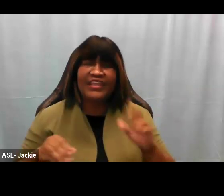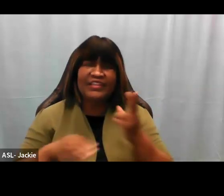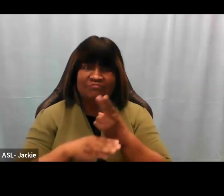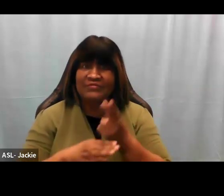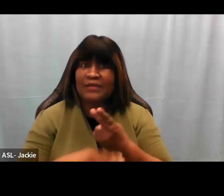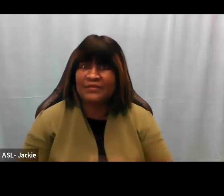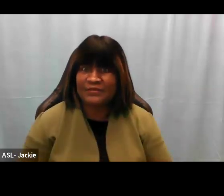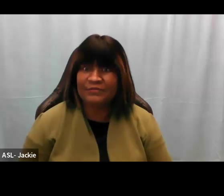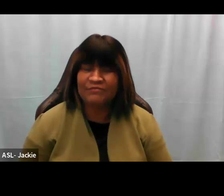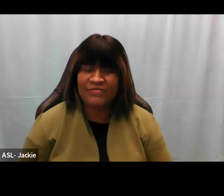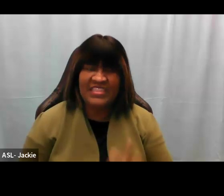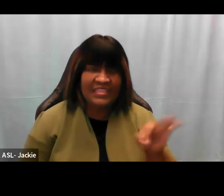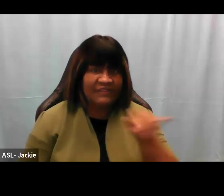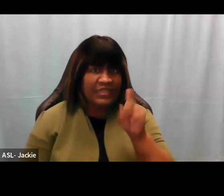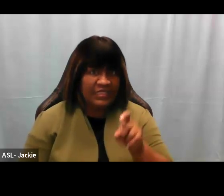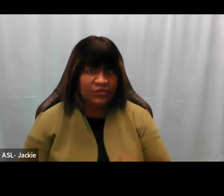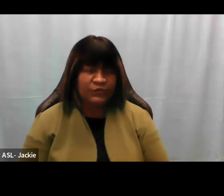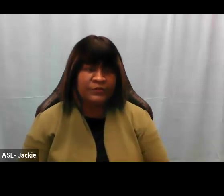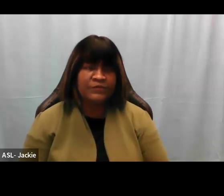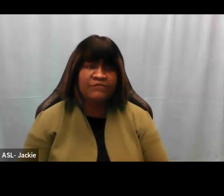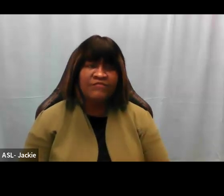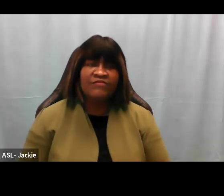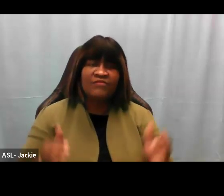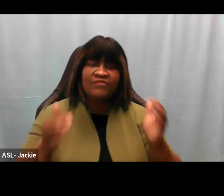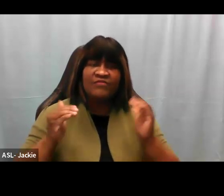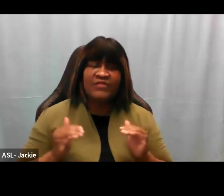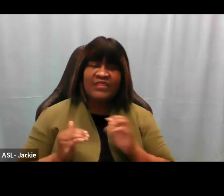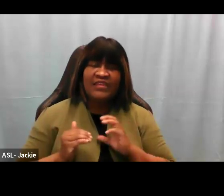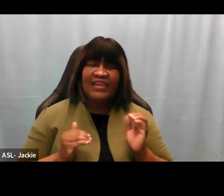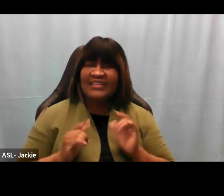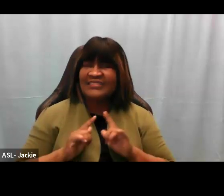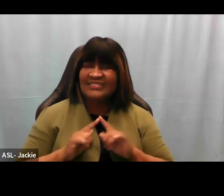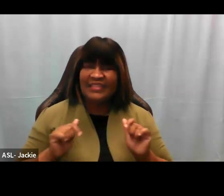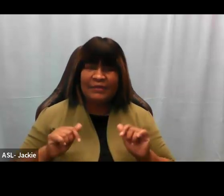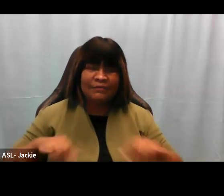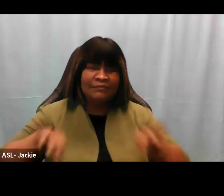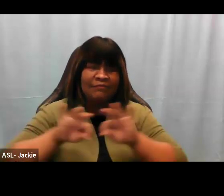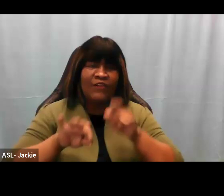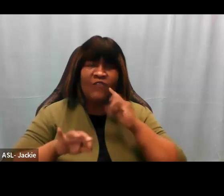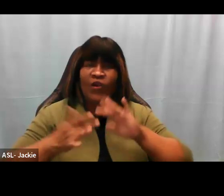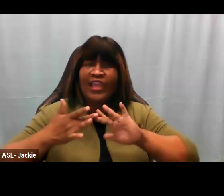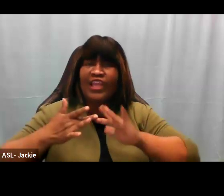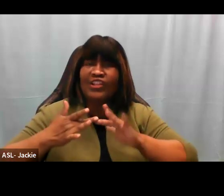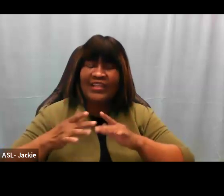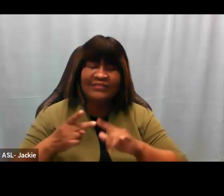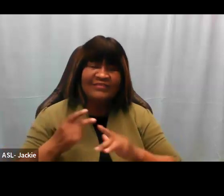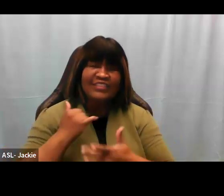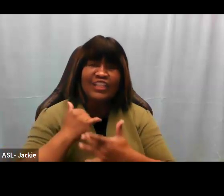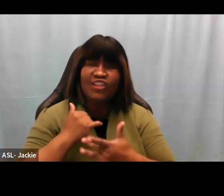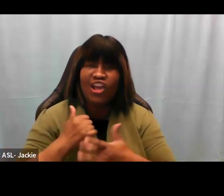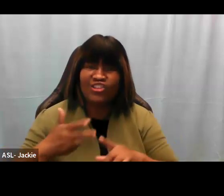into if they need to. And the same thing goes with internet technology.